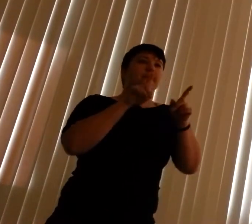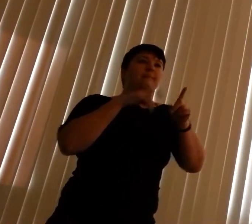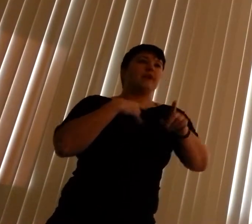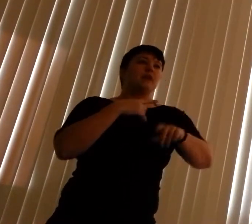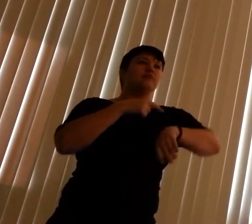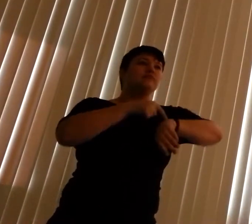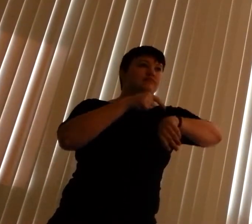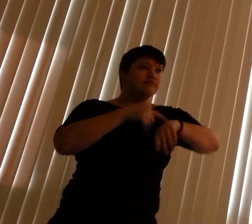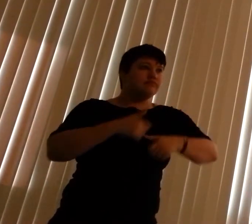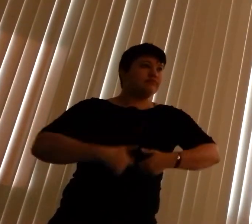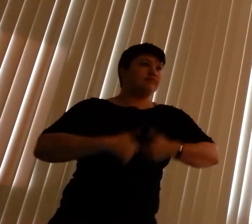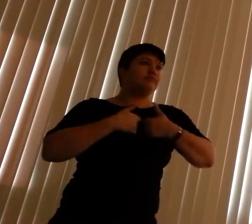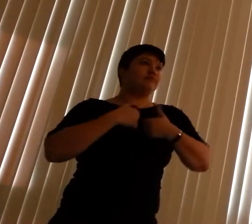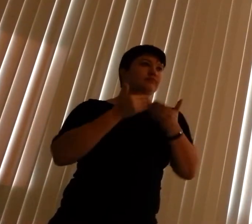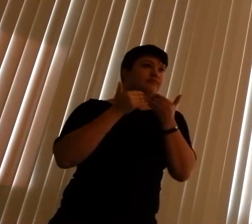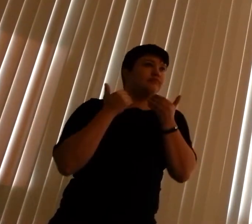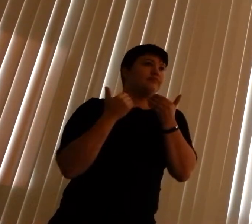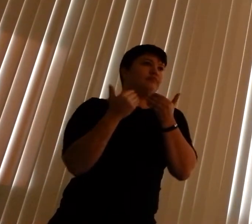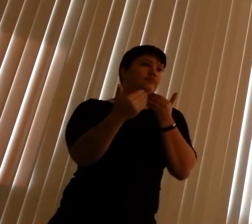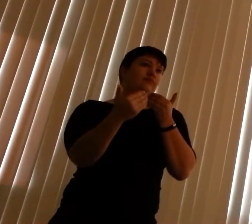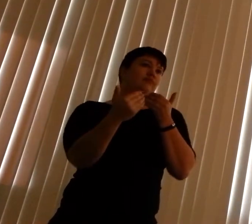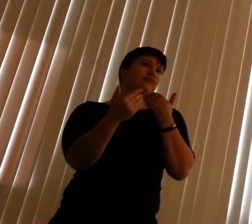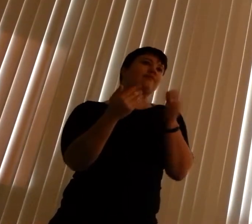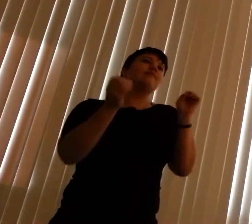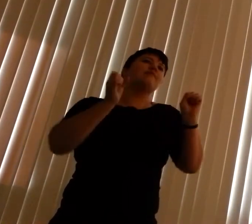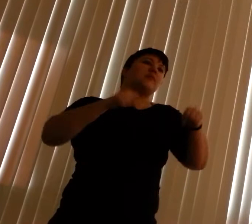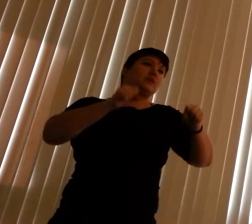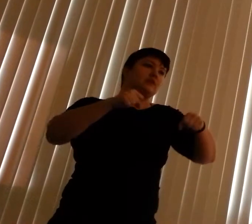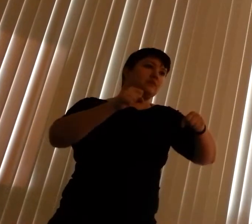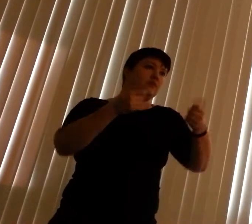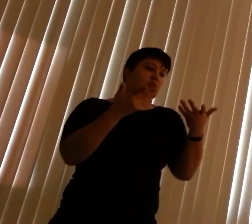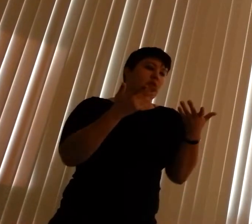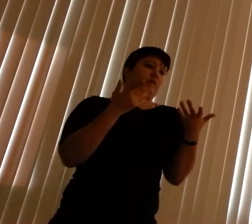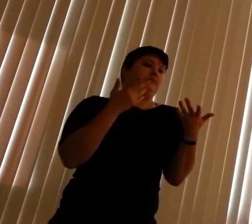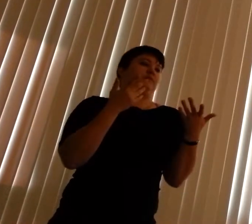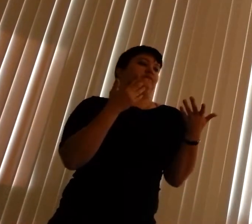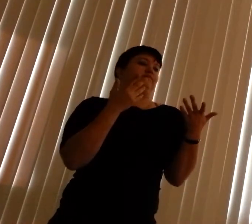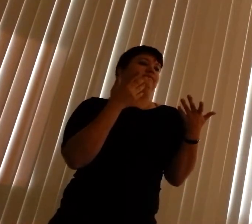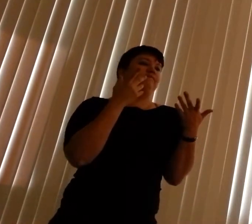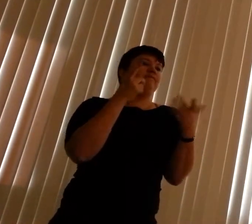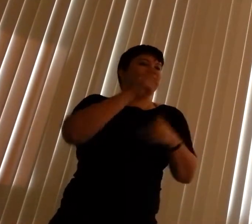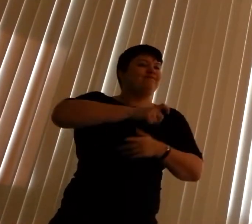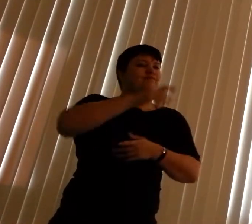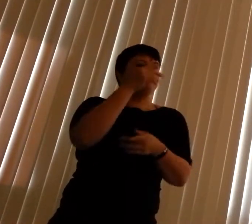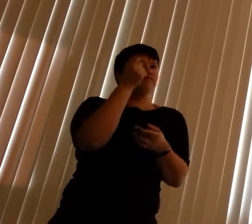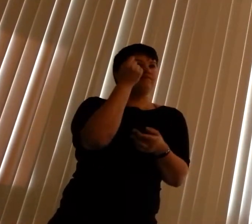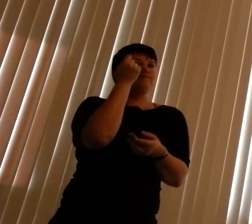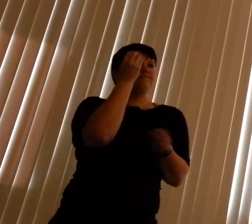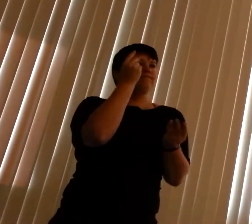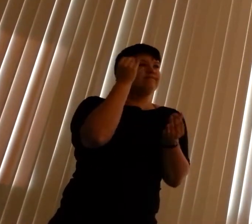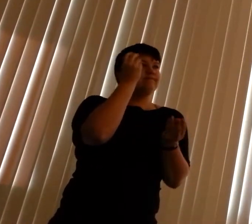life considerations can sometimes legitimately come into play.